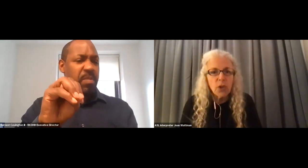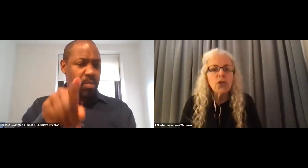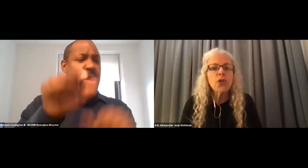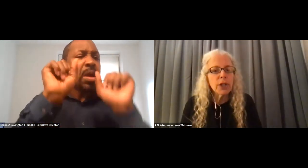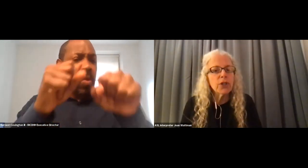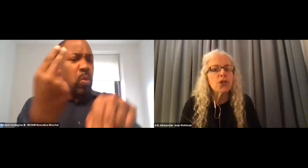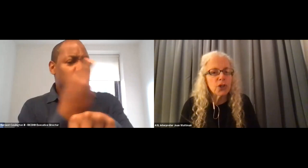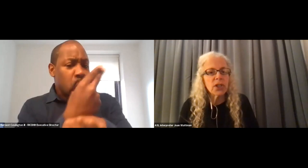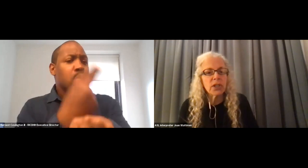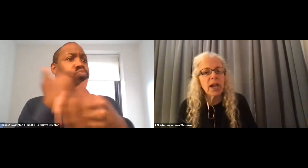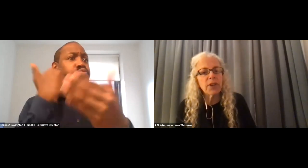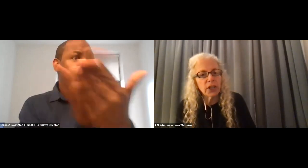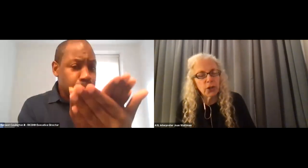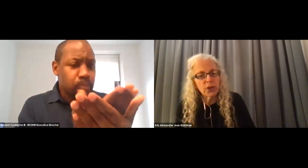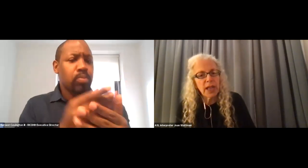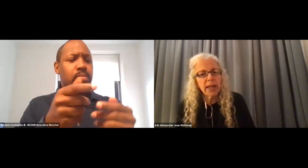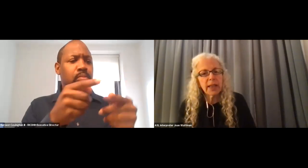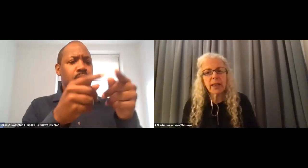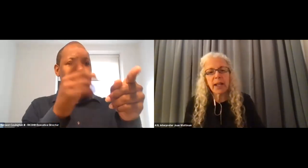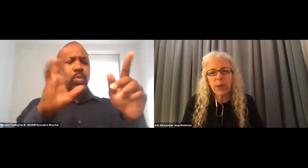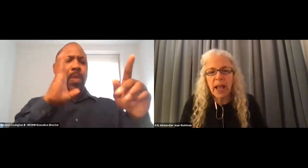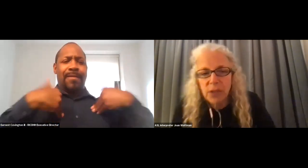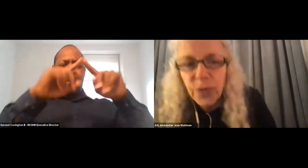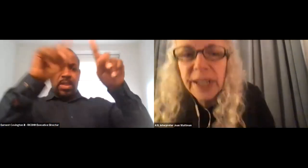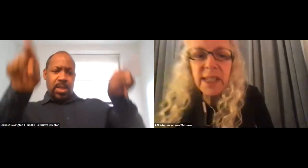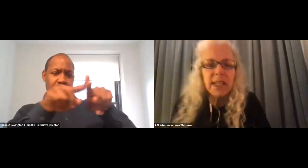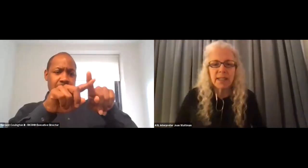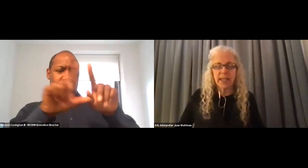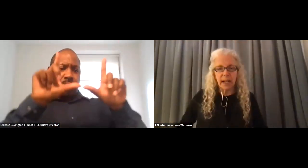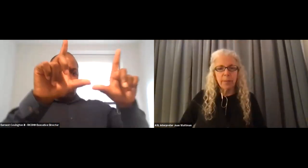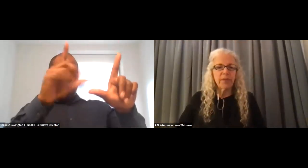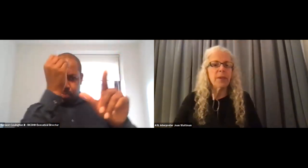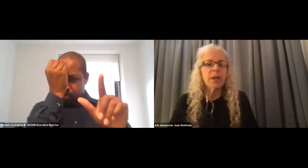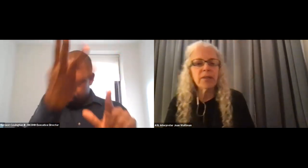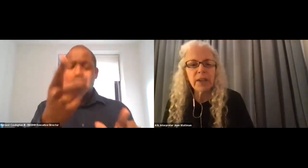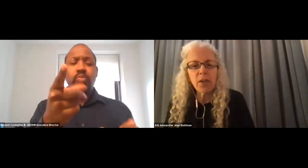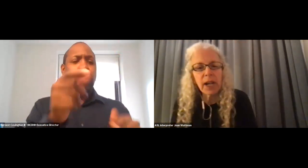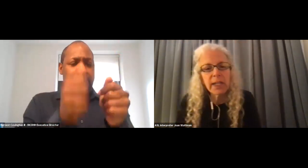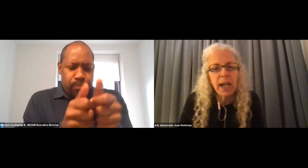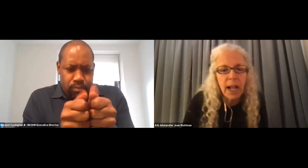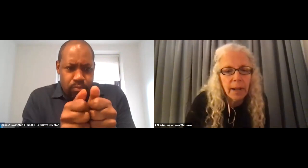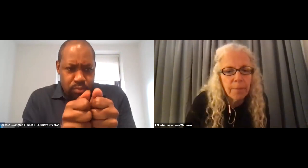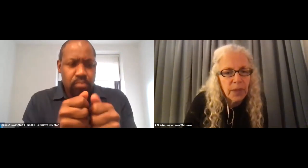So you can definitely use that. They will have screens set up, FEMAVRI.com.